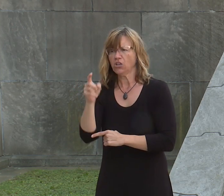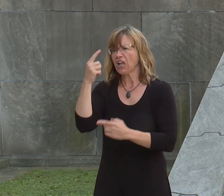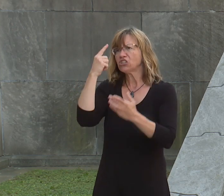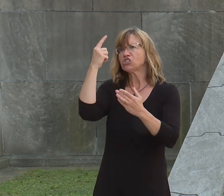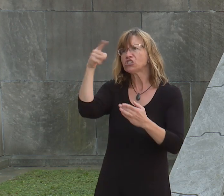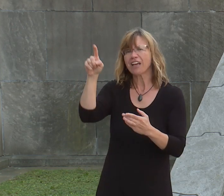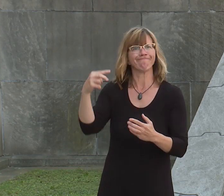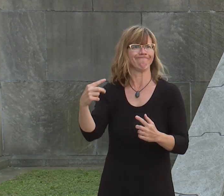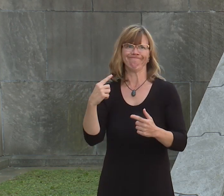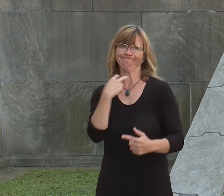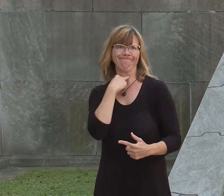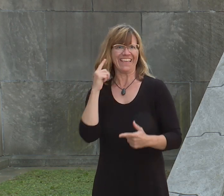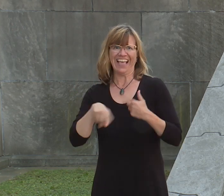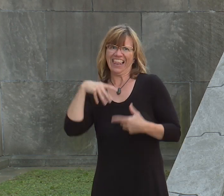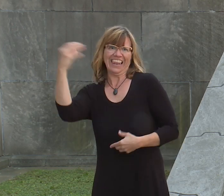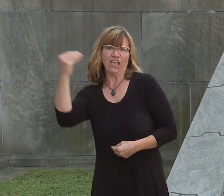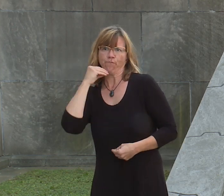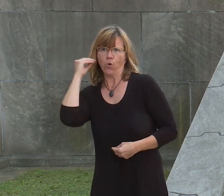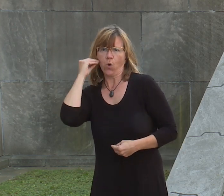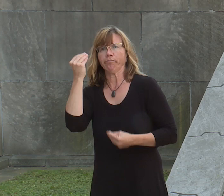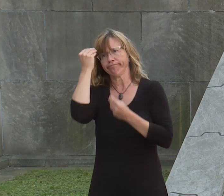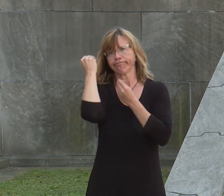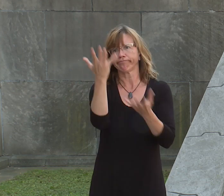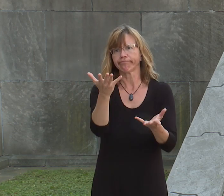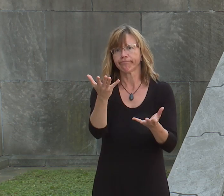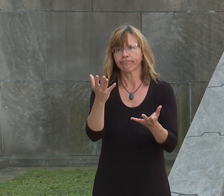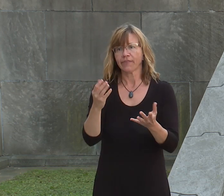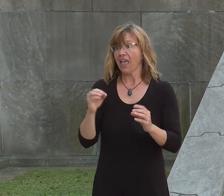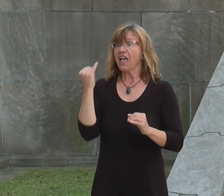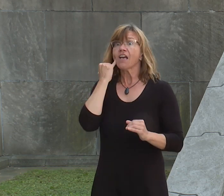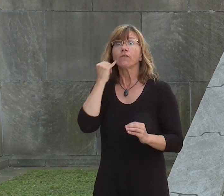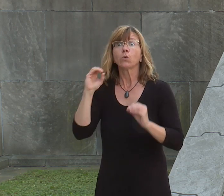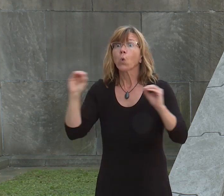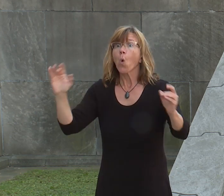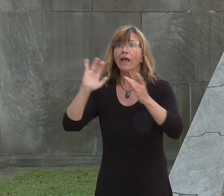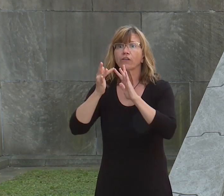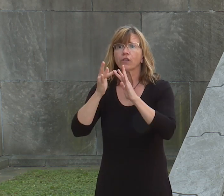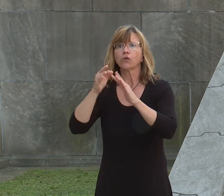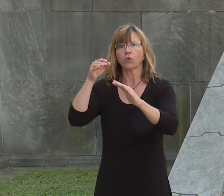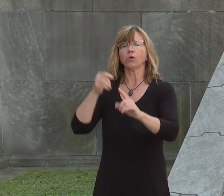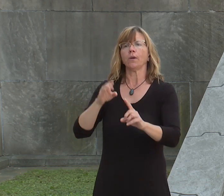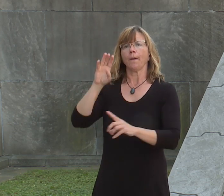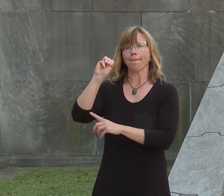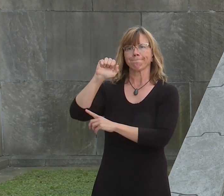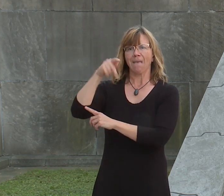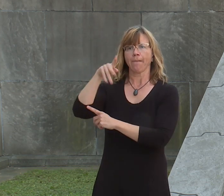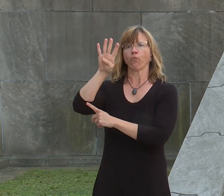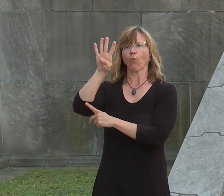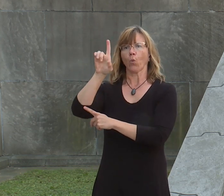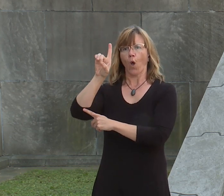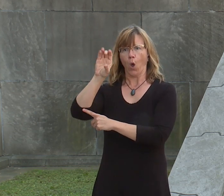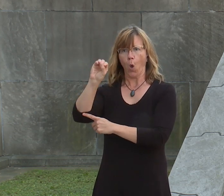you do not have internet access, you can also call the Maryland Access Point at